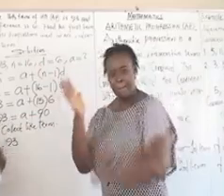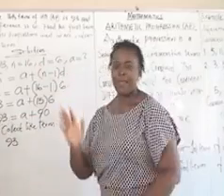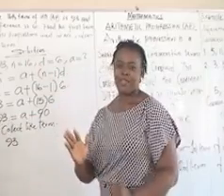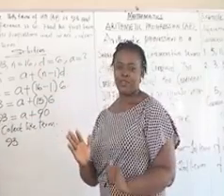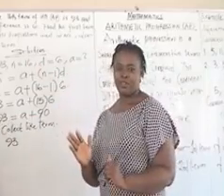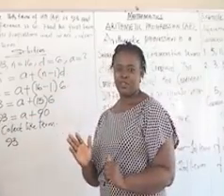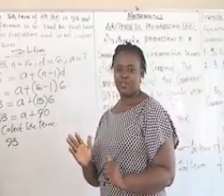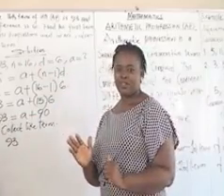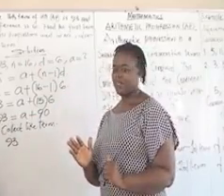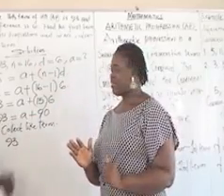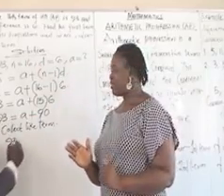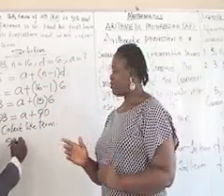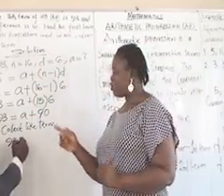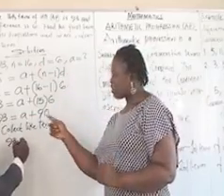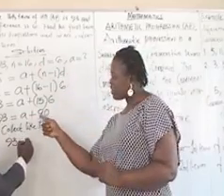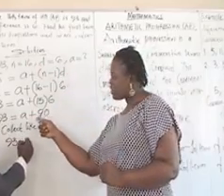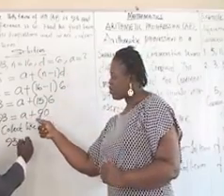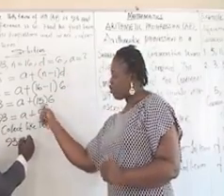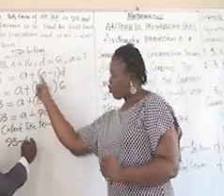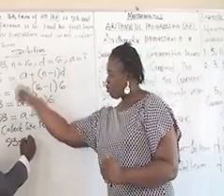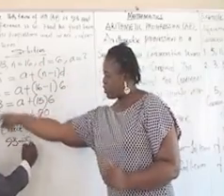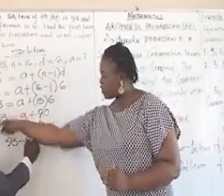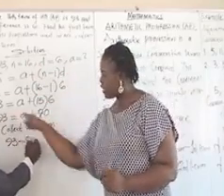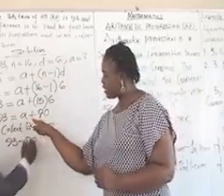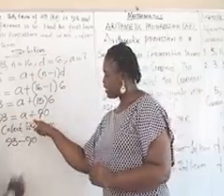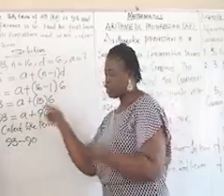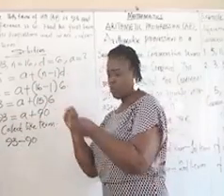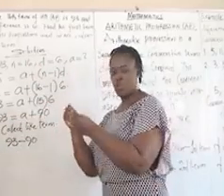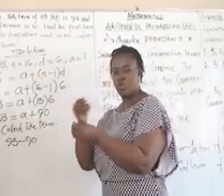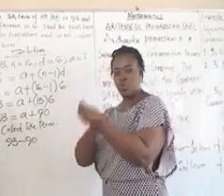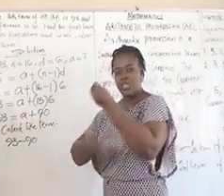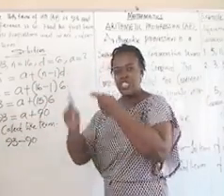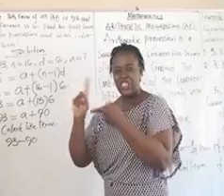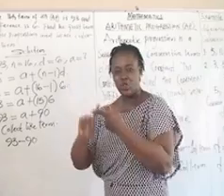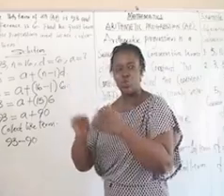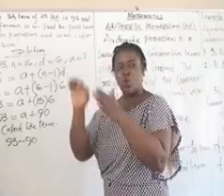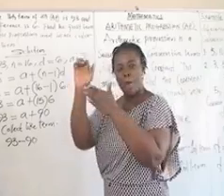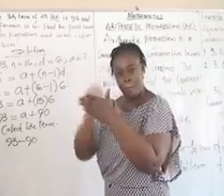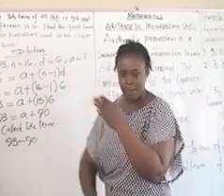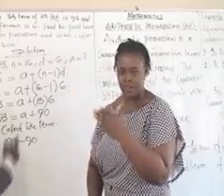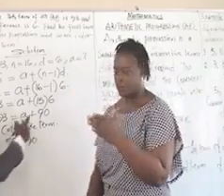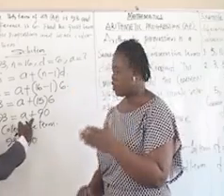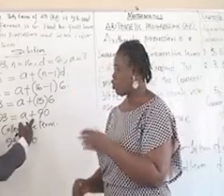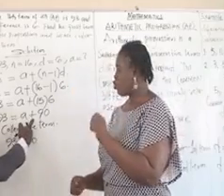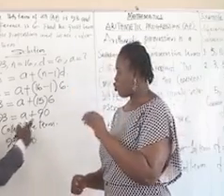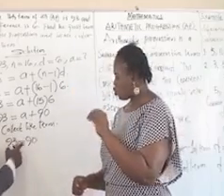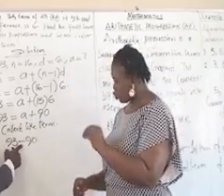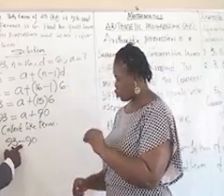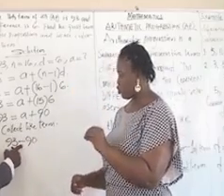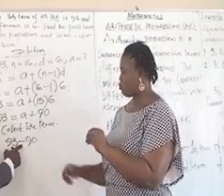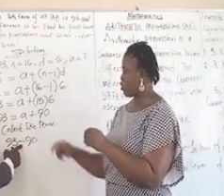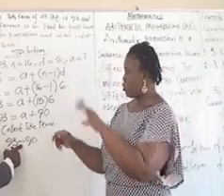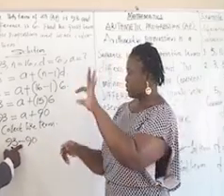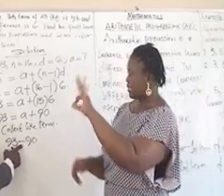becomes what? Negative. We have minus 90. That's why we have minus. This loss will tend to